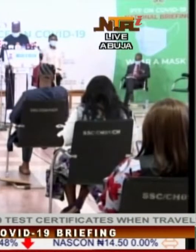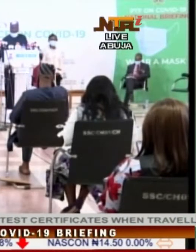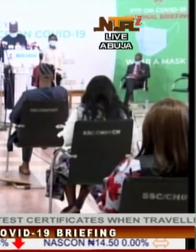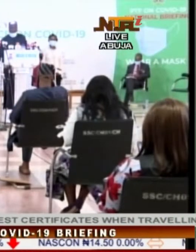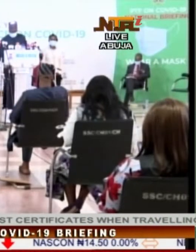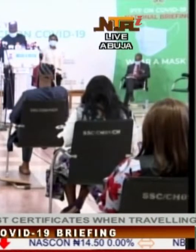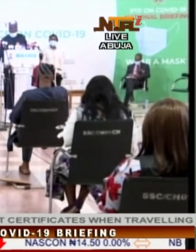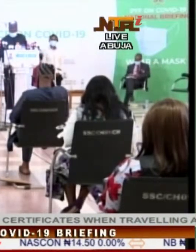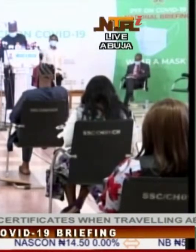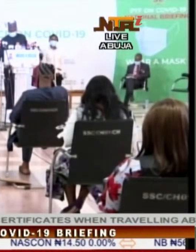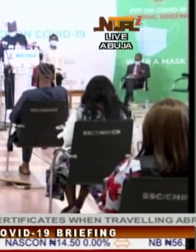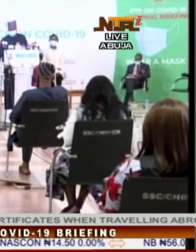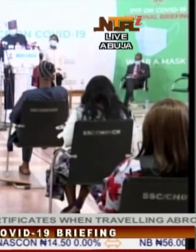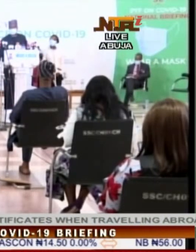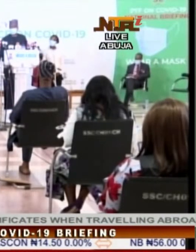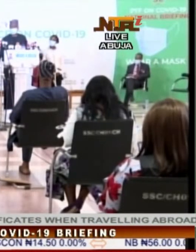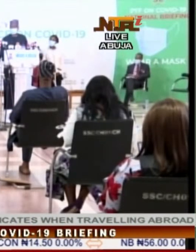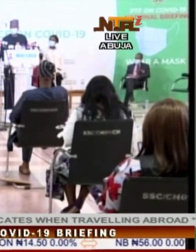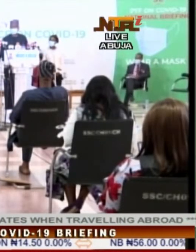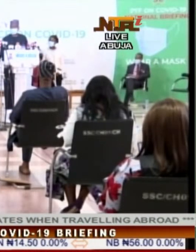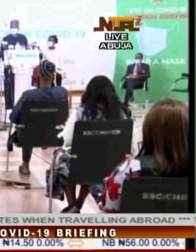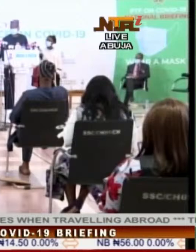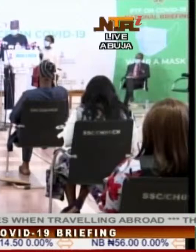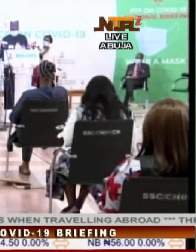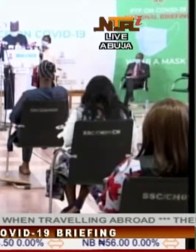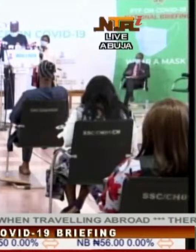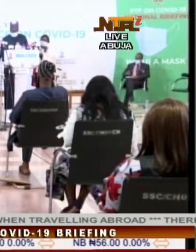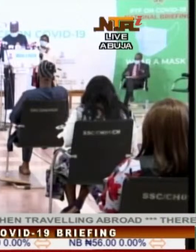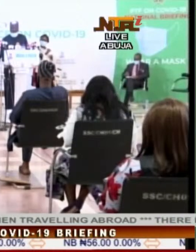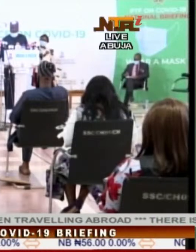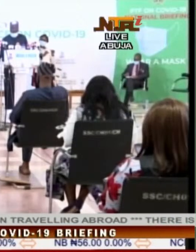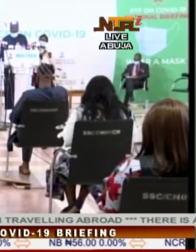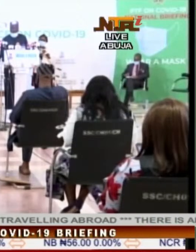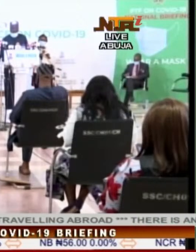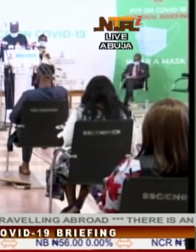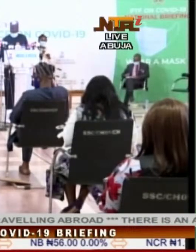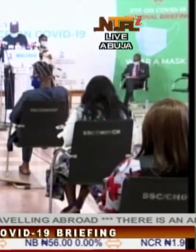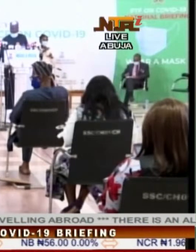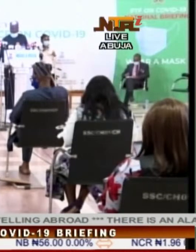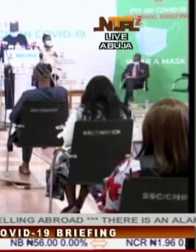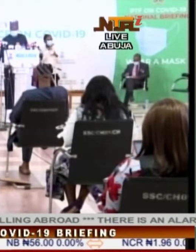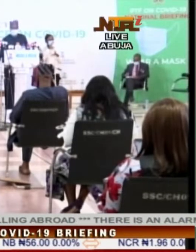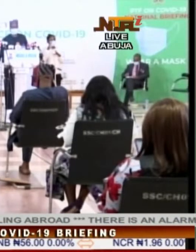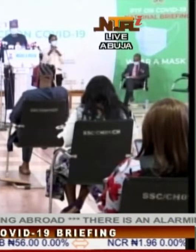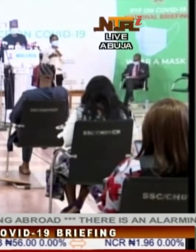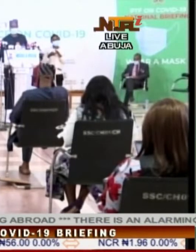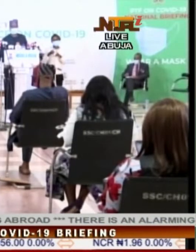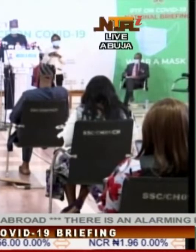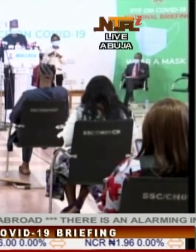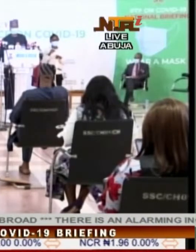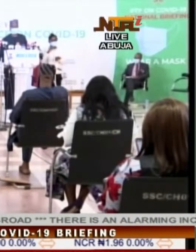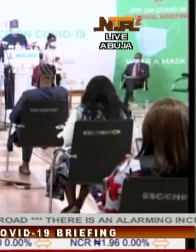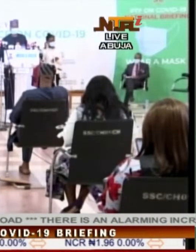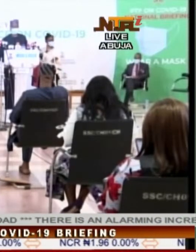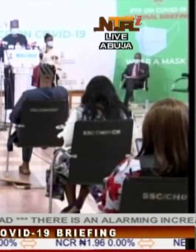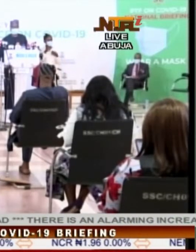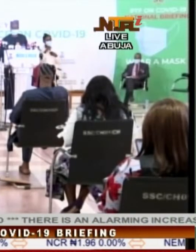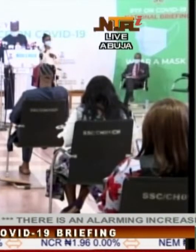I think it's not only the closing remarks. I think there was a question. Was it Rachel that asked the